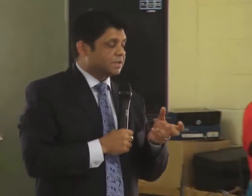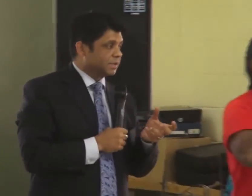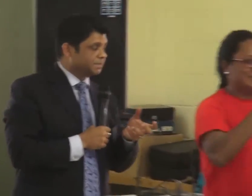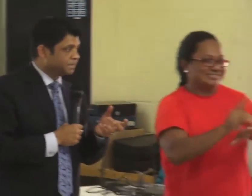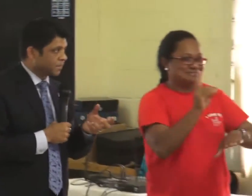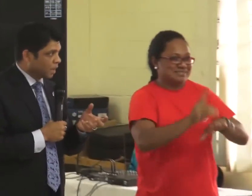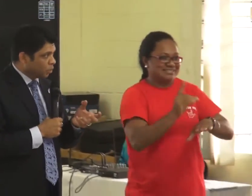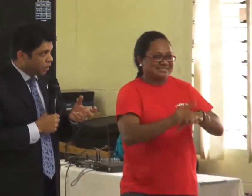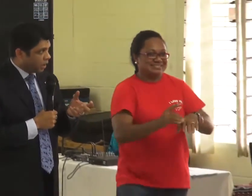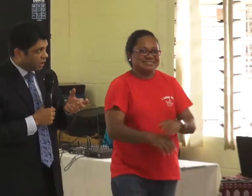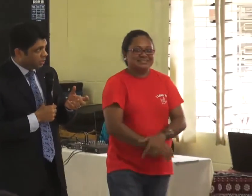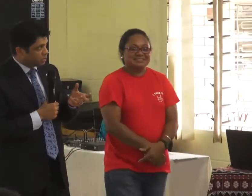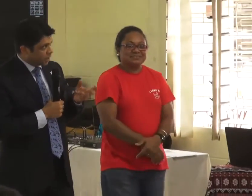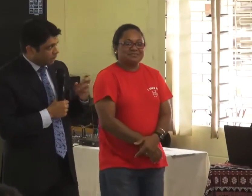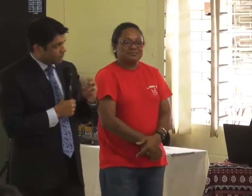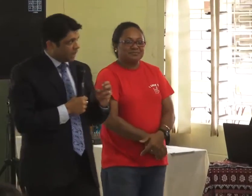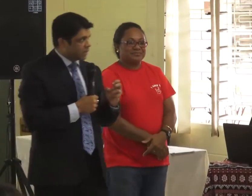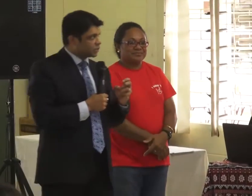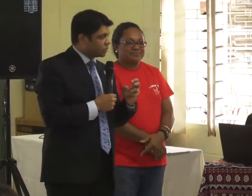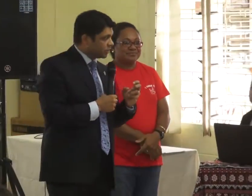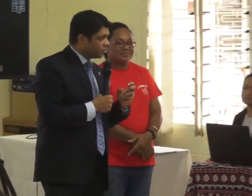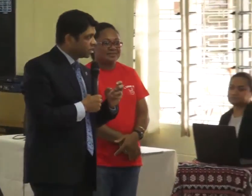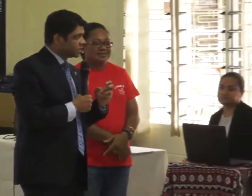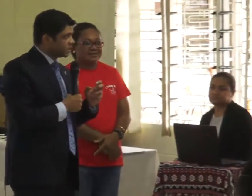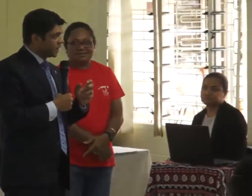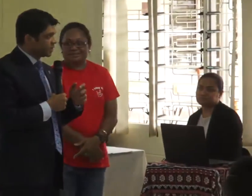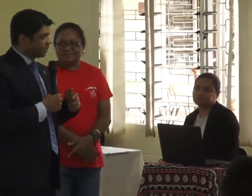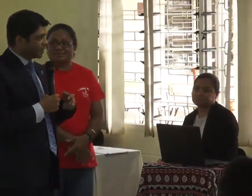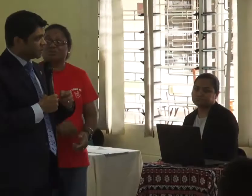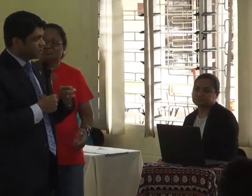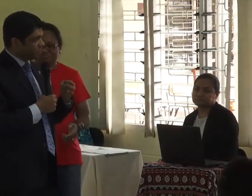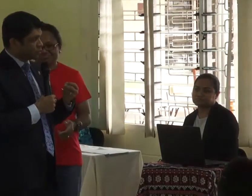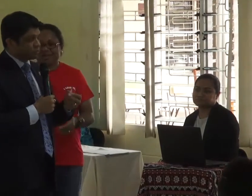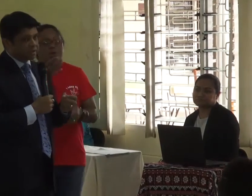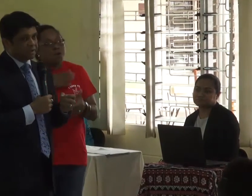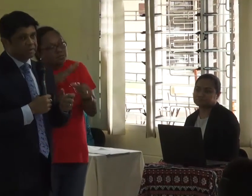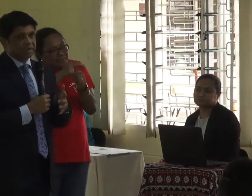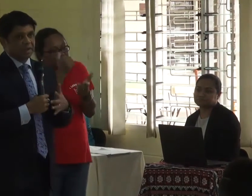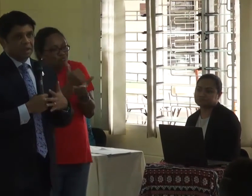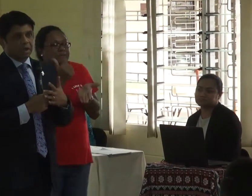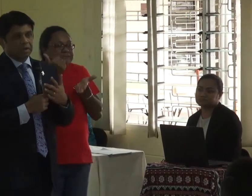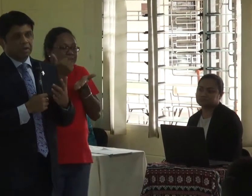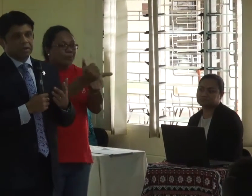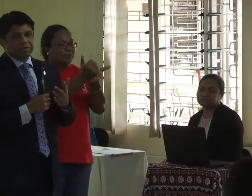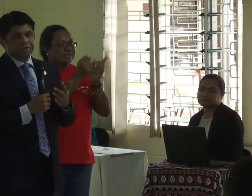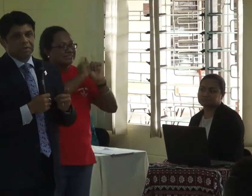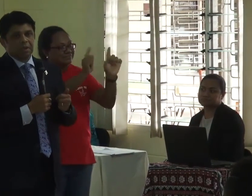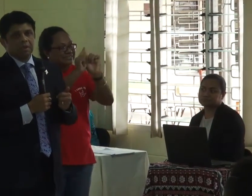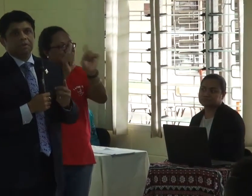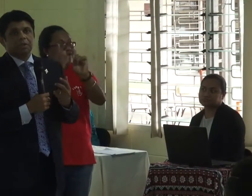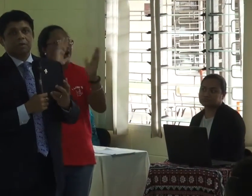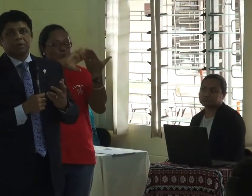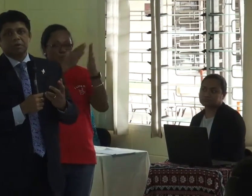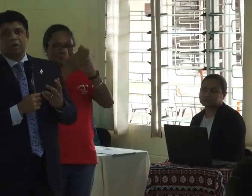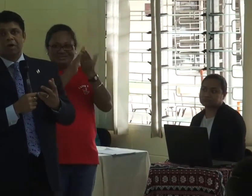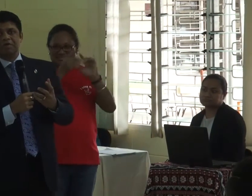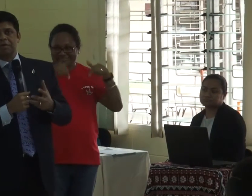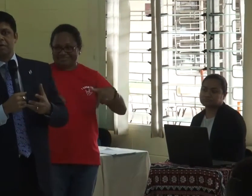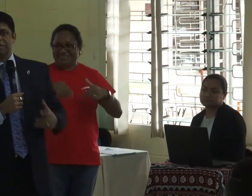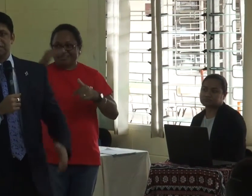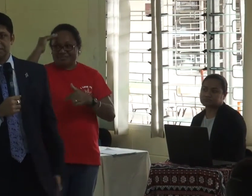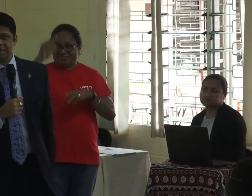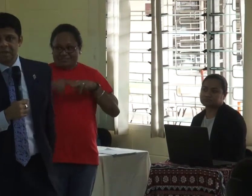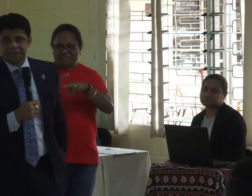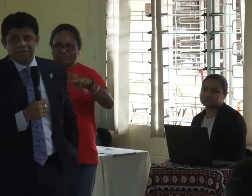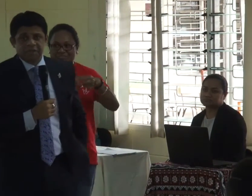ensure that we are able to capitalize on different aspects of different communities in our country. So as you know, after